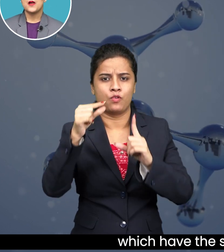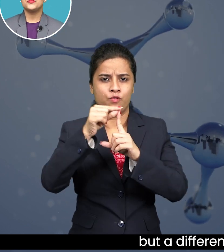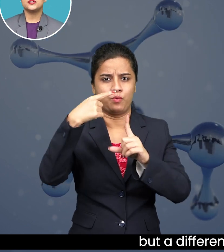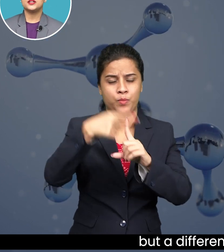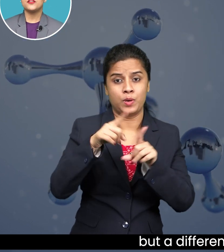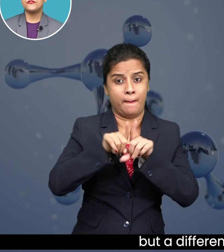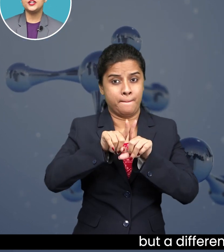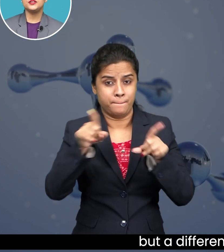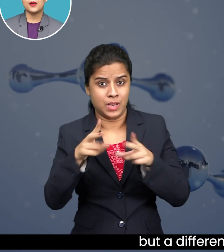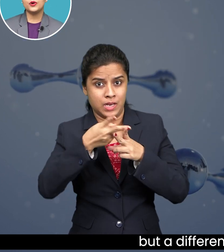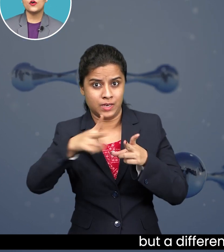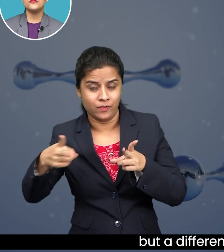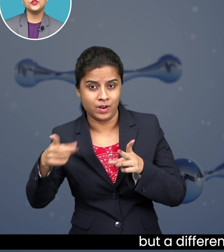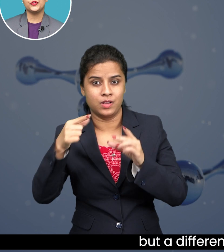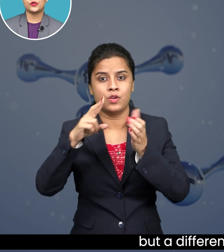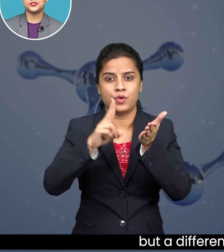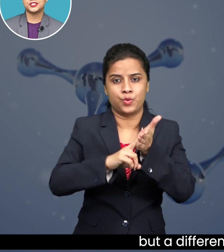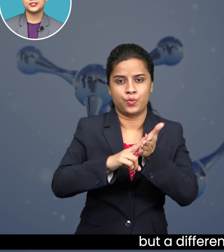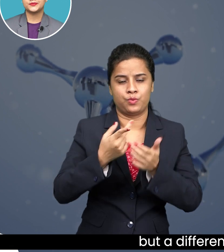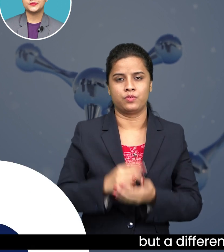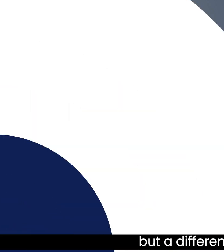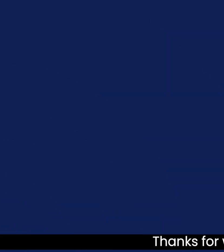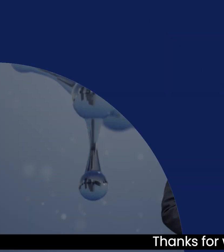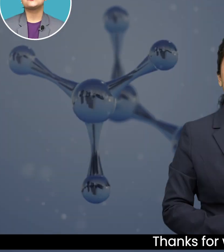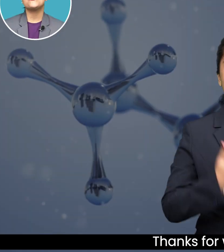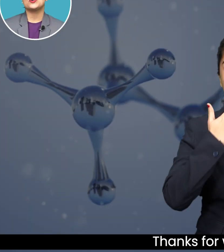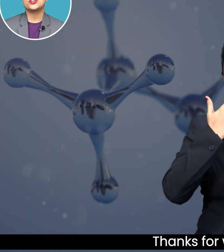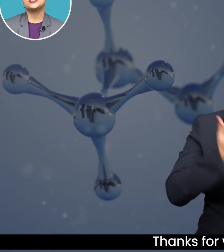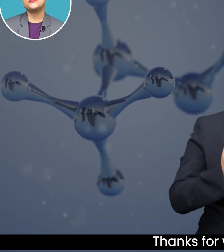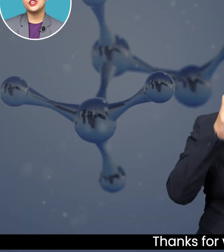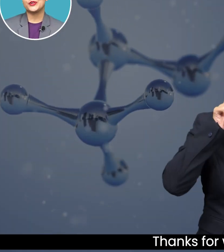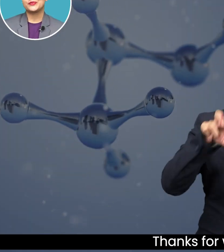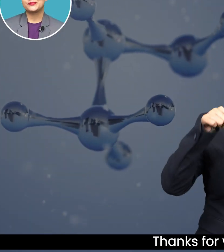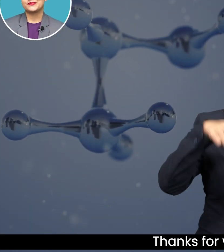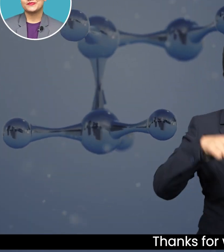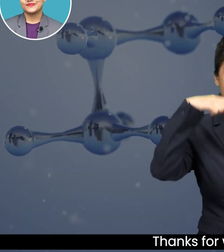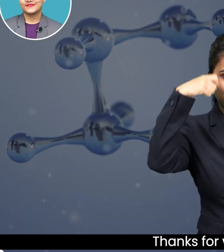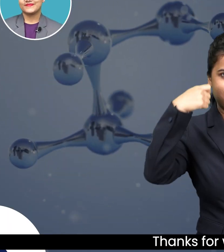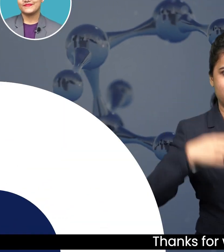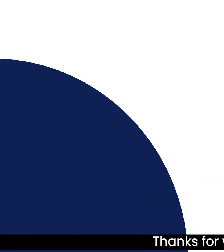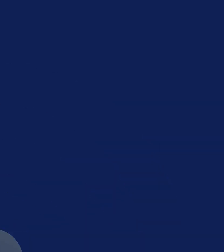but a different number of neutrons. Thanks for watching this video.